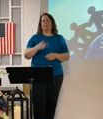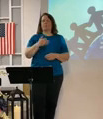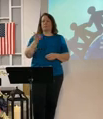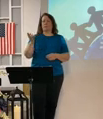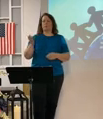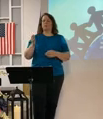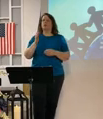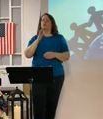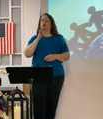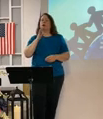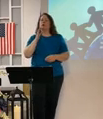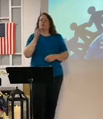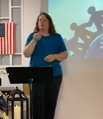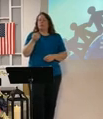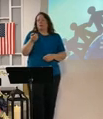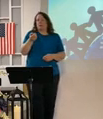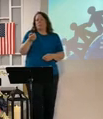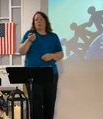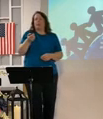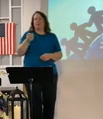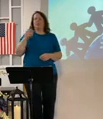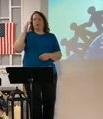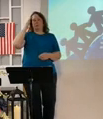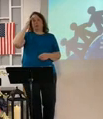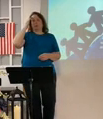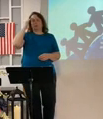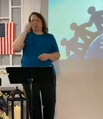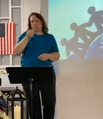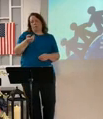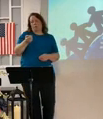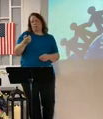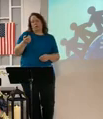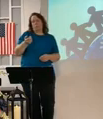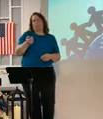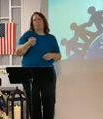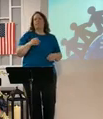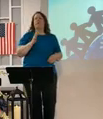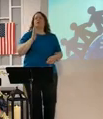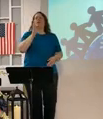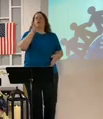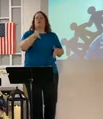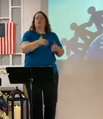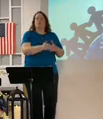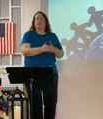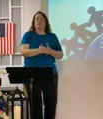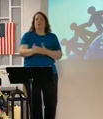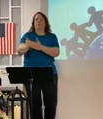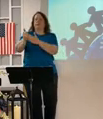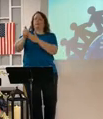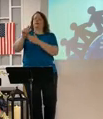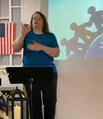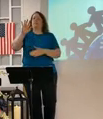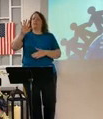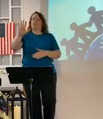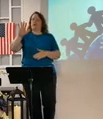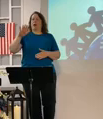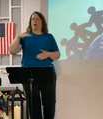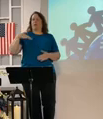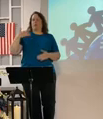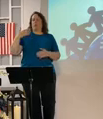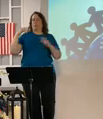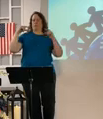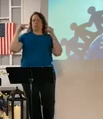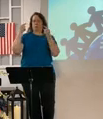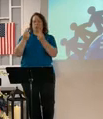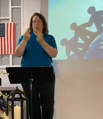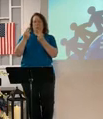to a little bit, you know some of the details about it. I'll be leading 5 separate youth groups of 5 separate churches in the area,